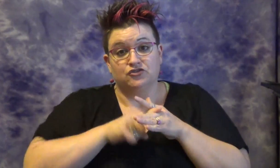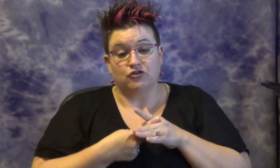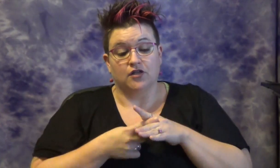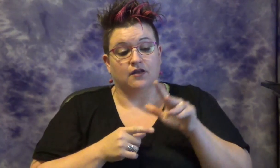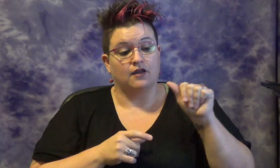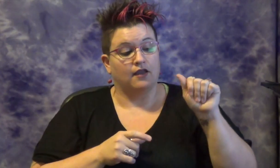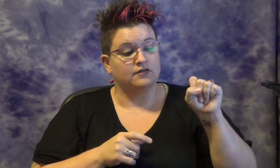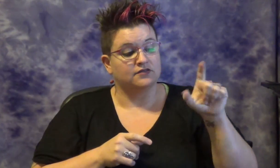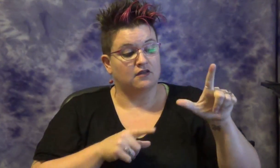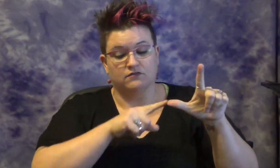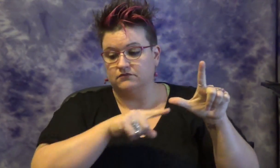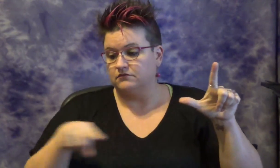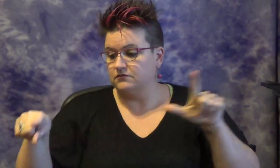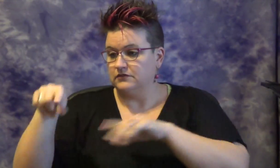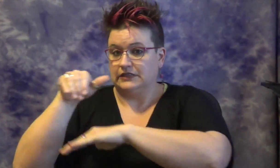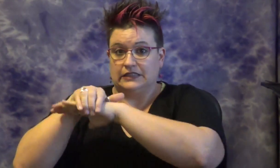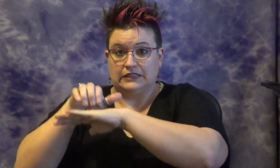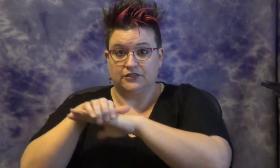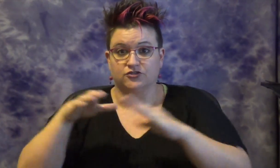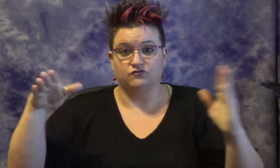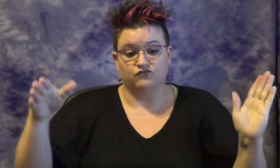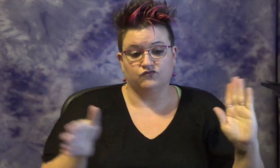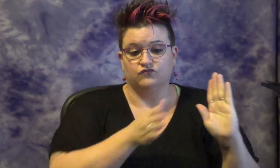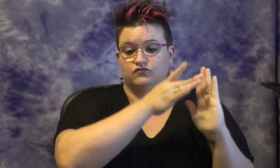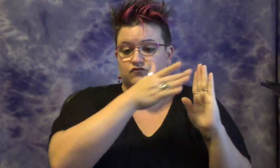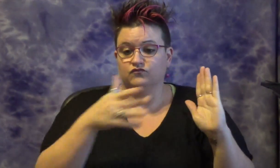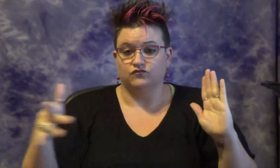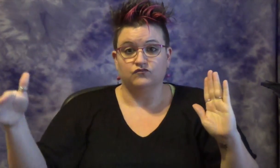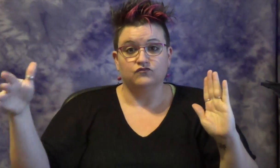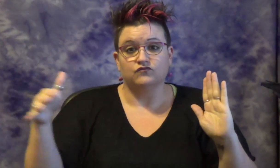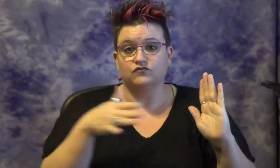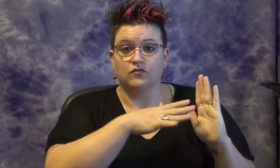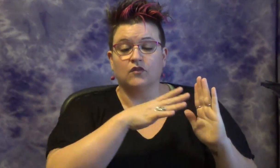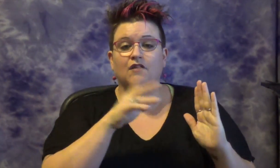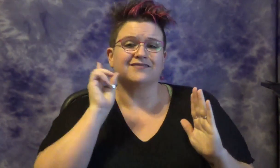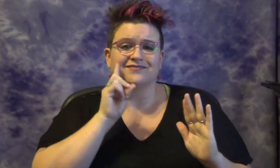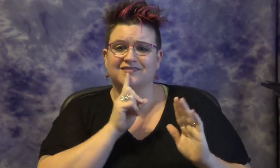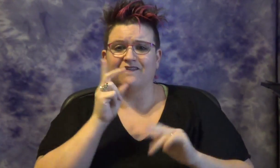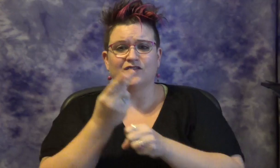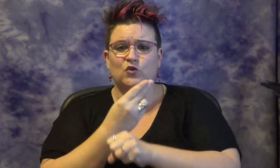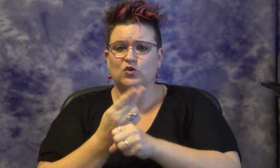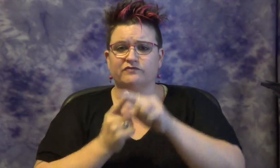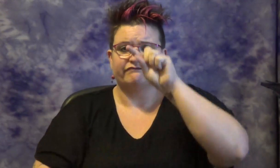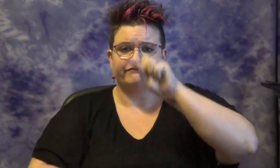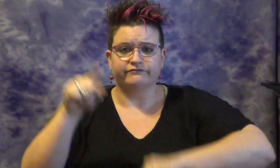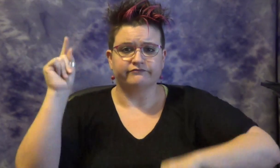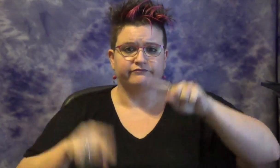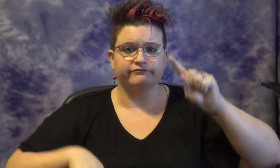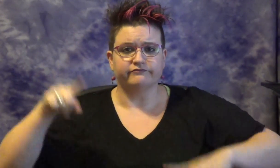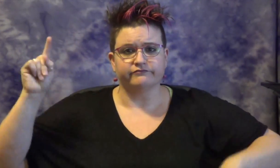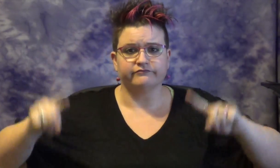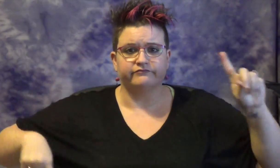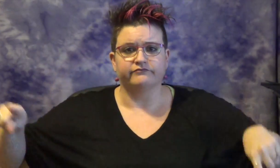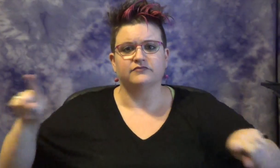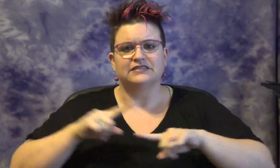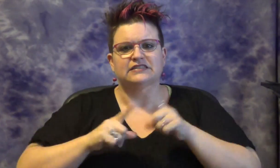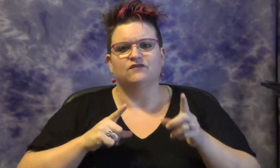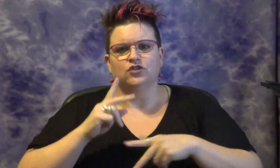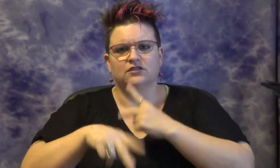Remember that when we were talking about that continuum, right? The ASL and English continuum. Deaf people out in the